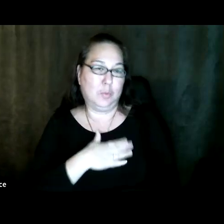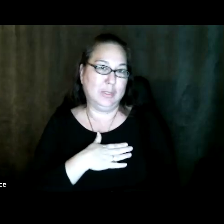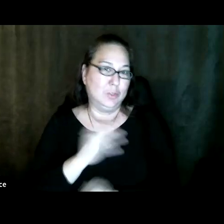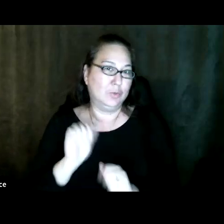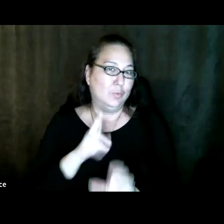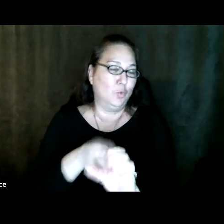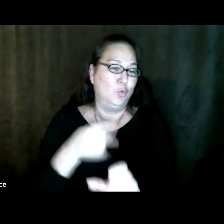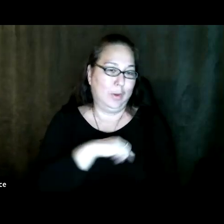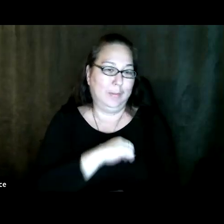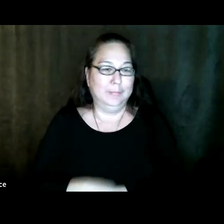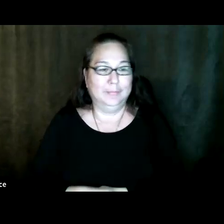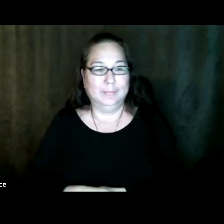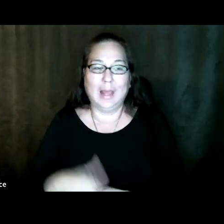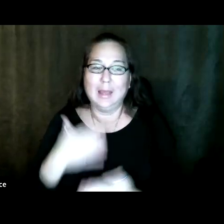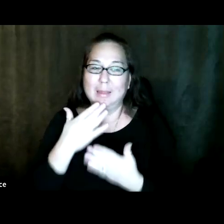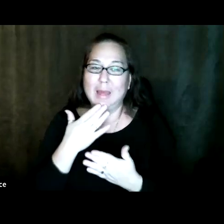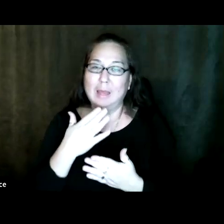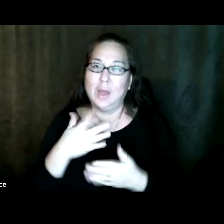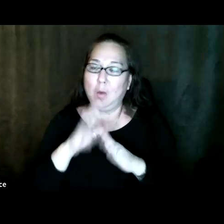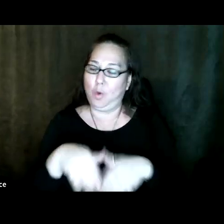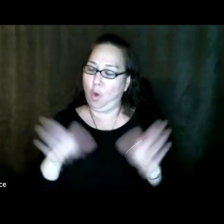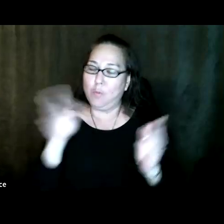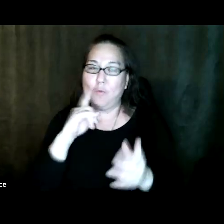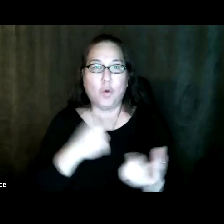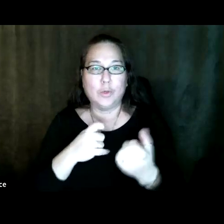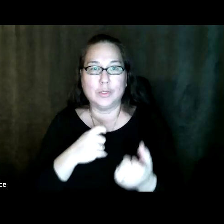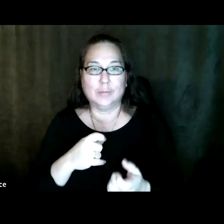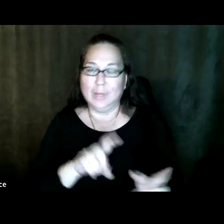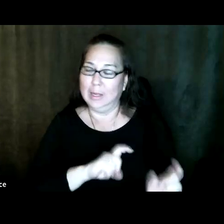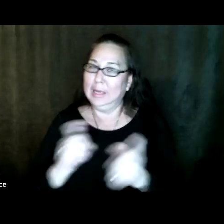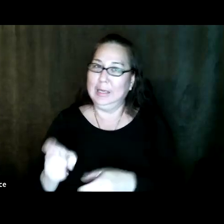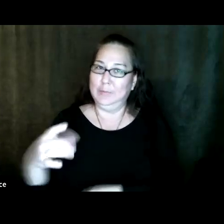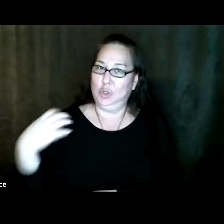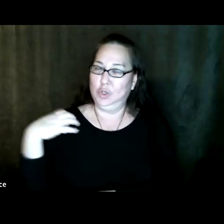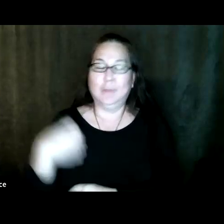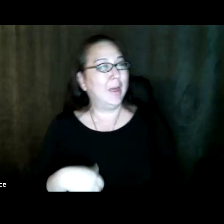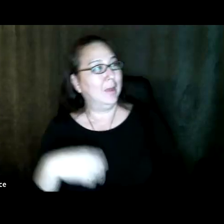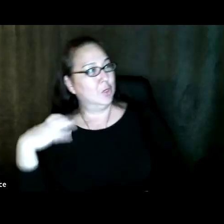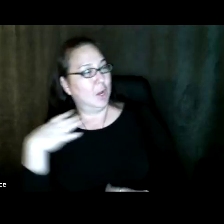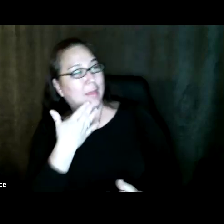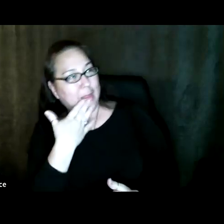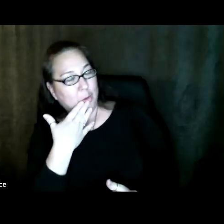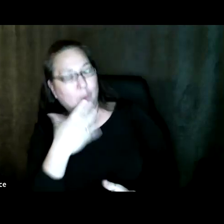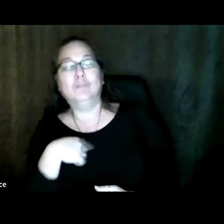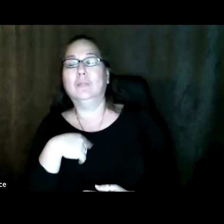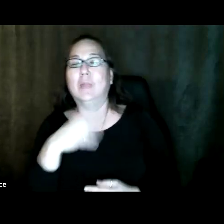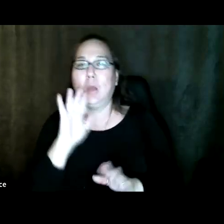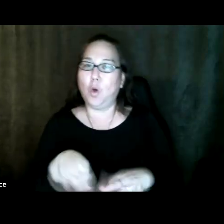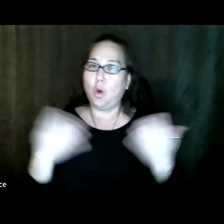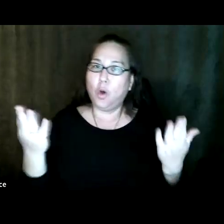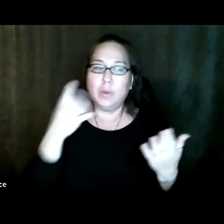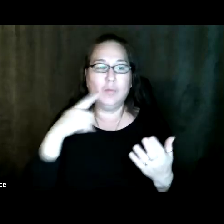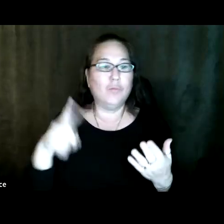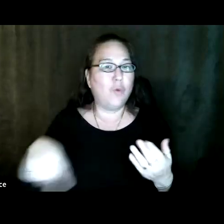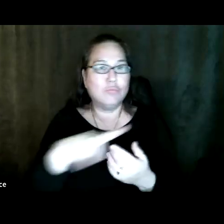you, Superintendent. And I'll now like to open it up to questions and discussion from the committee. I'd like to remind my colleagues about our agreed